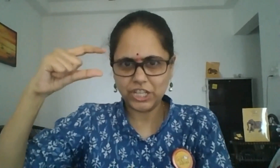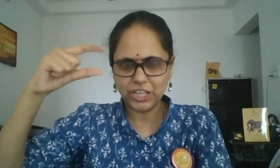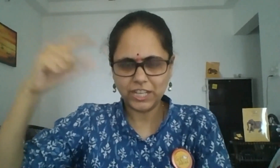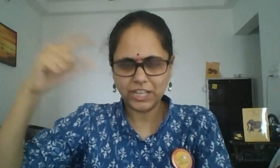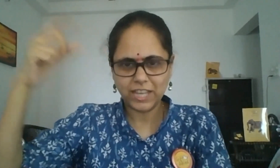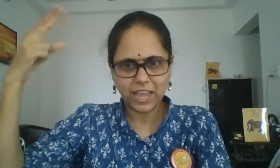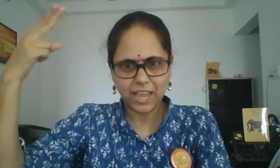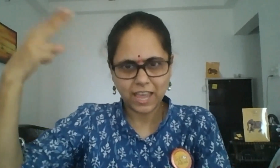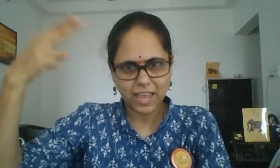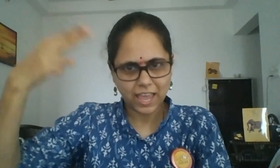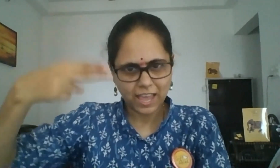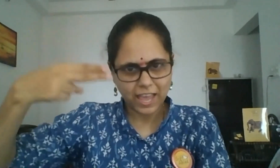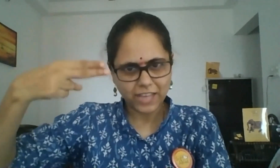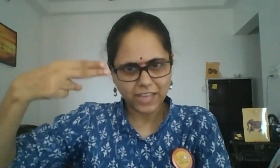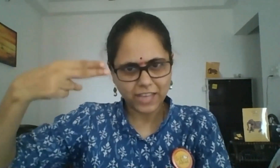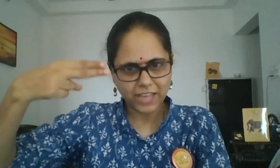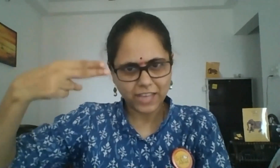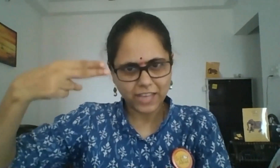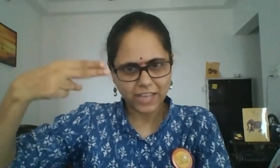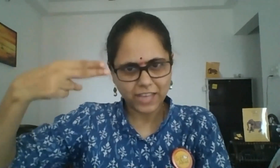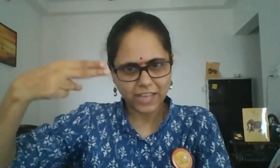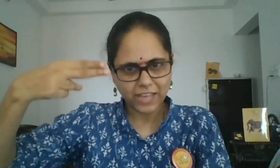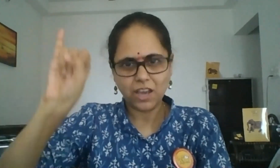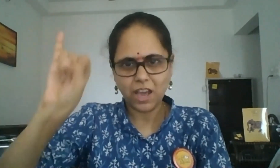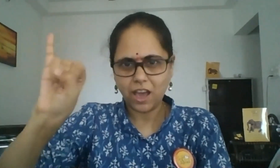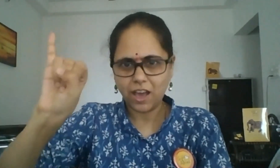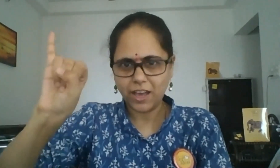G, H, I,